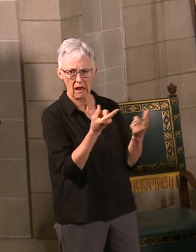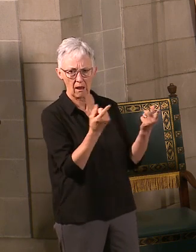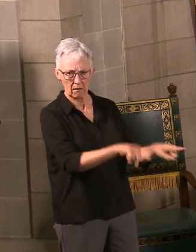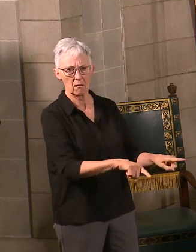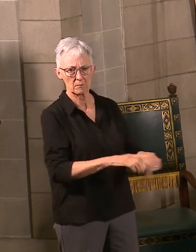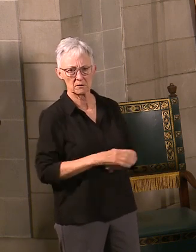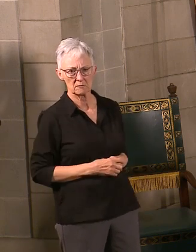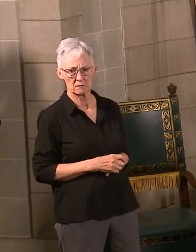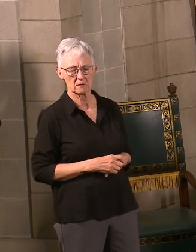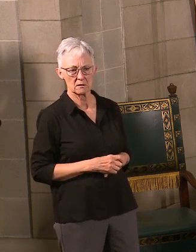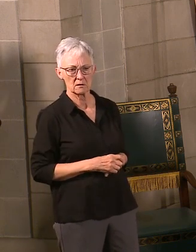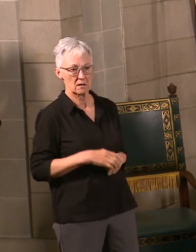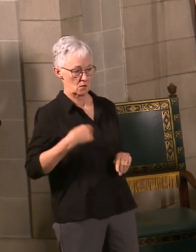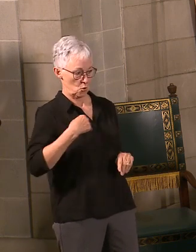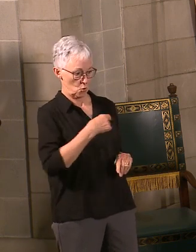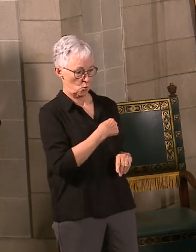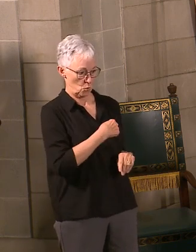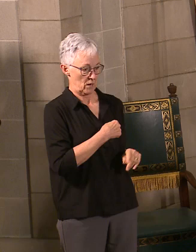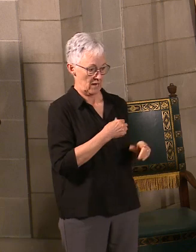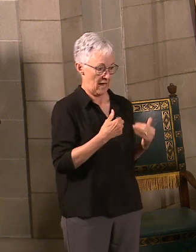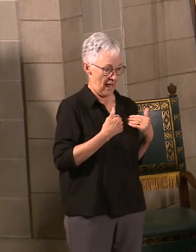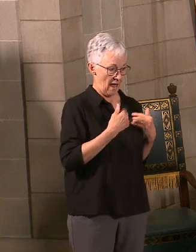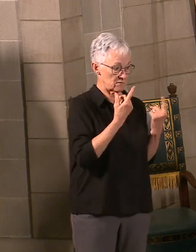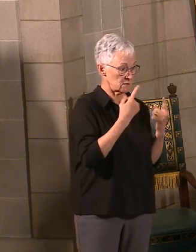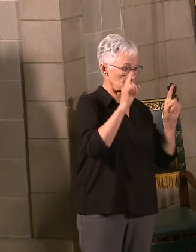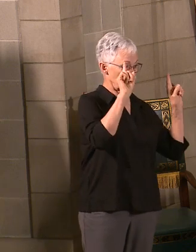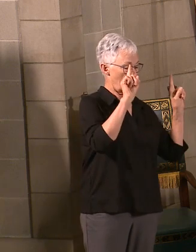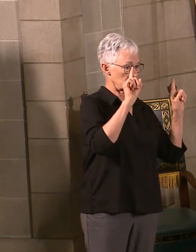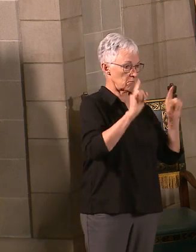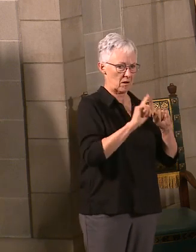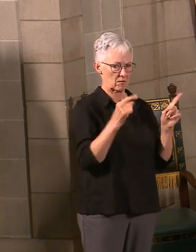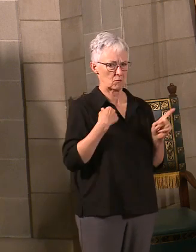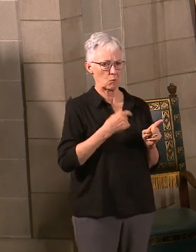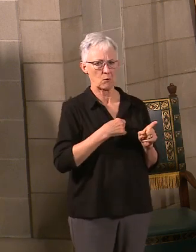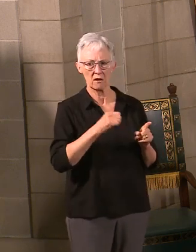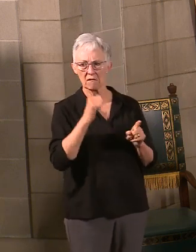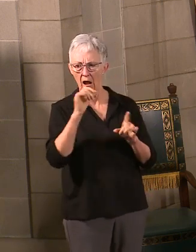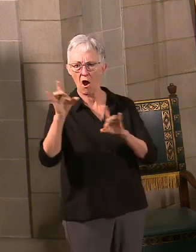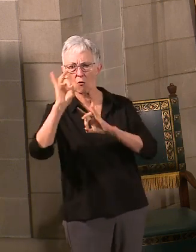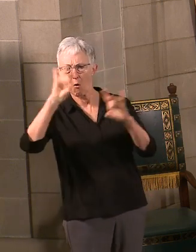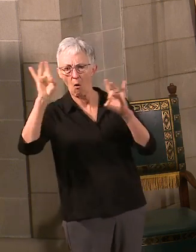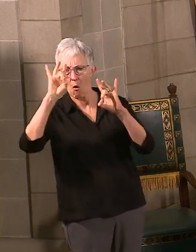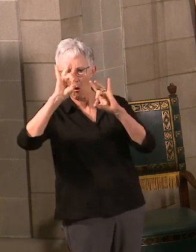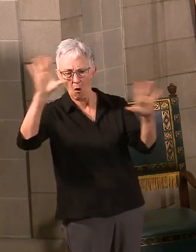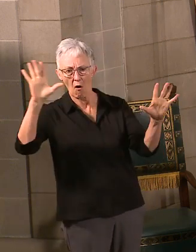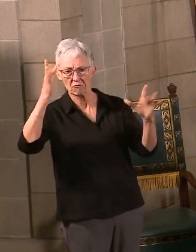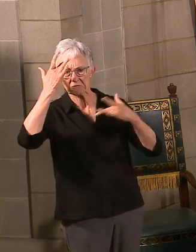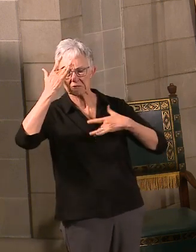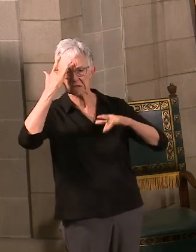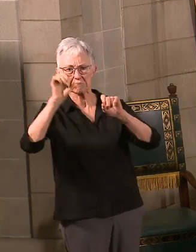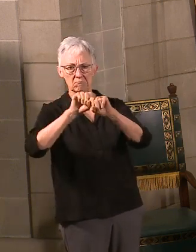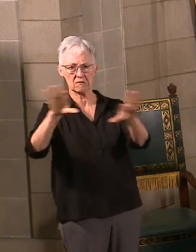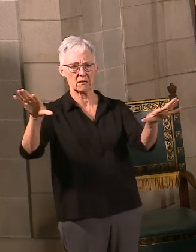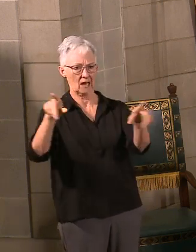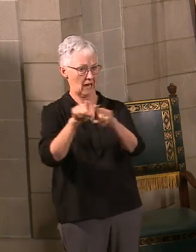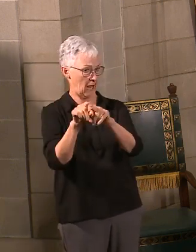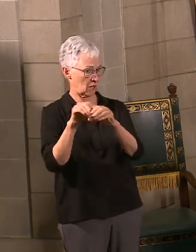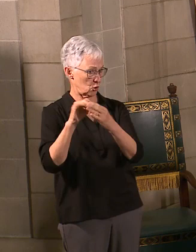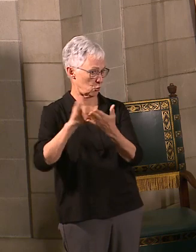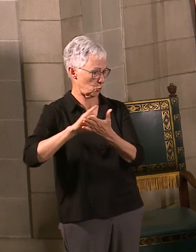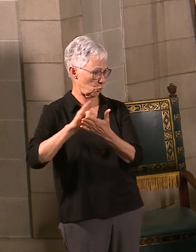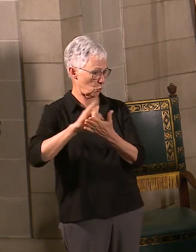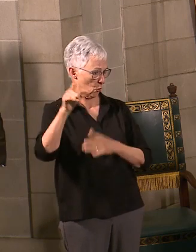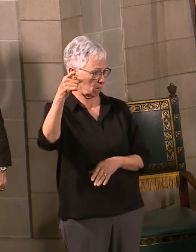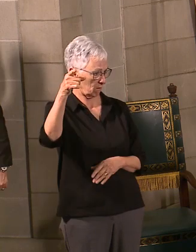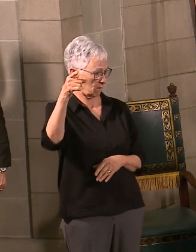like we're being impacted like states like New York, so people maybe question, was it a real thing? That's kind of an indication of